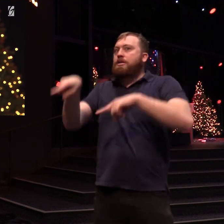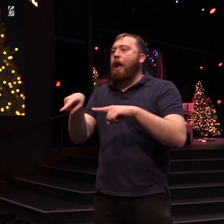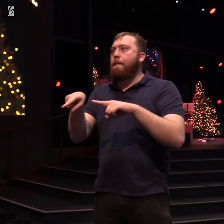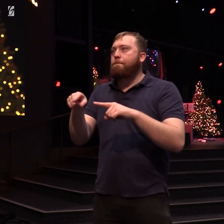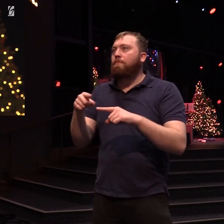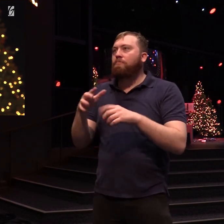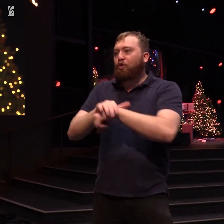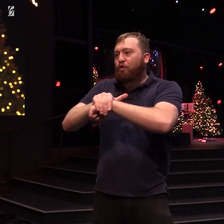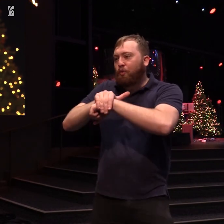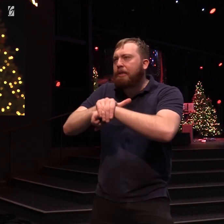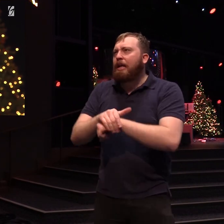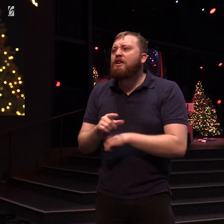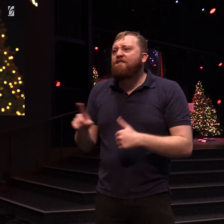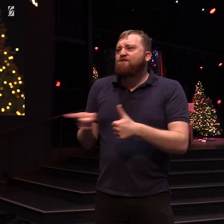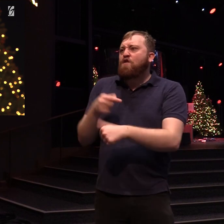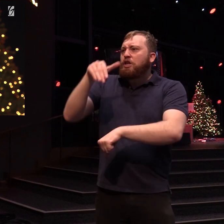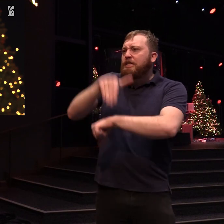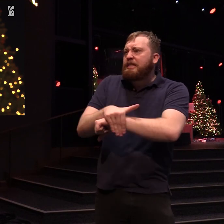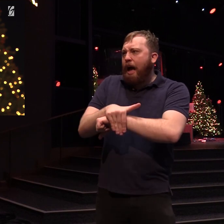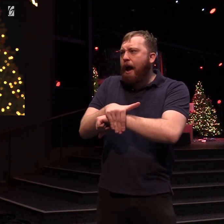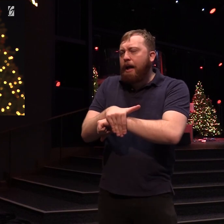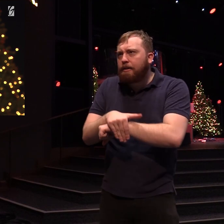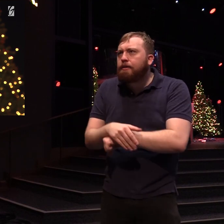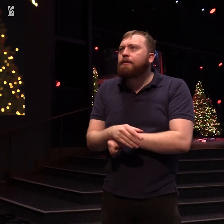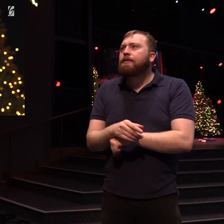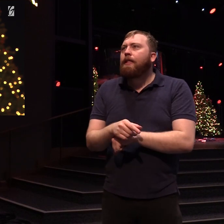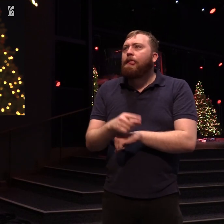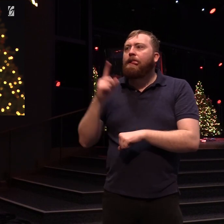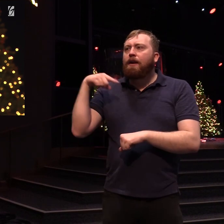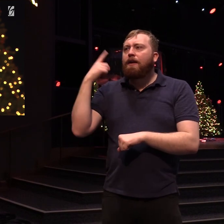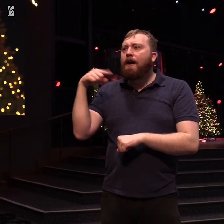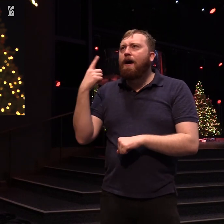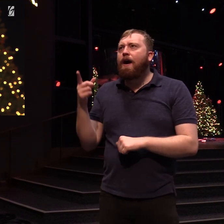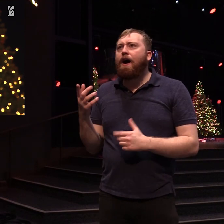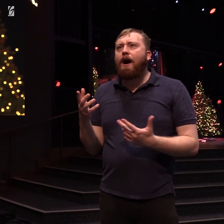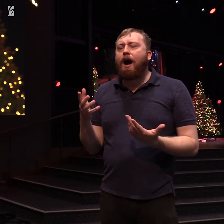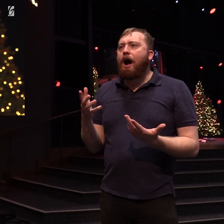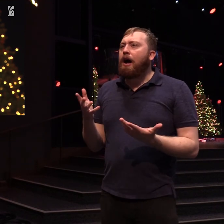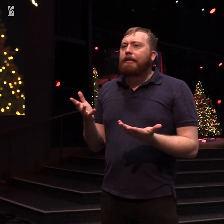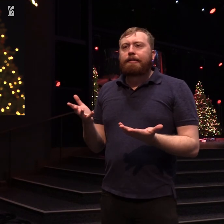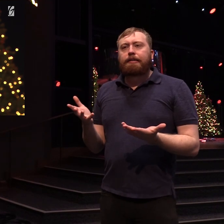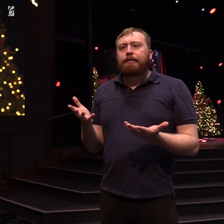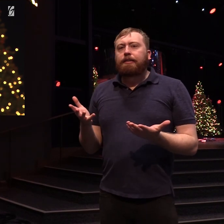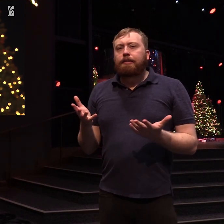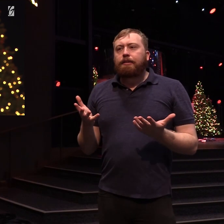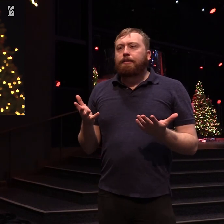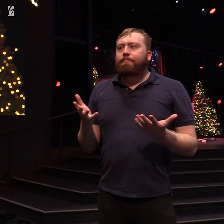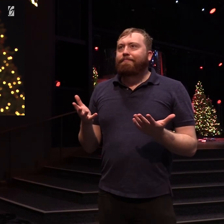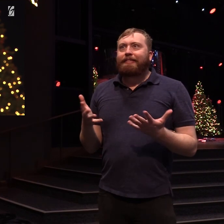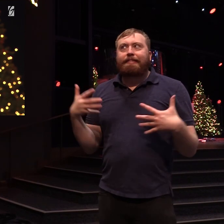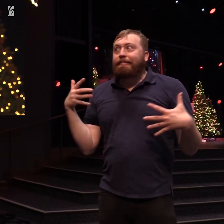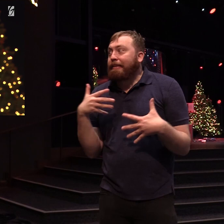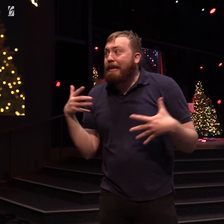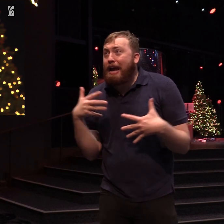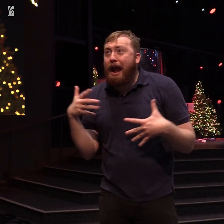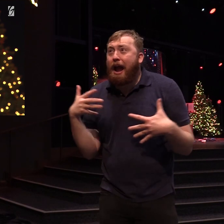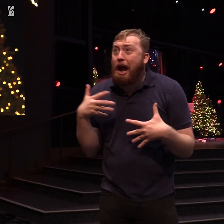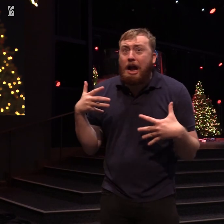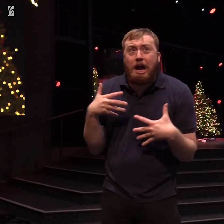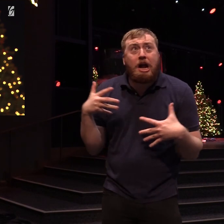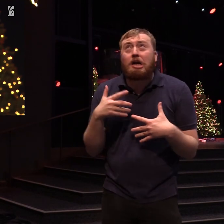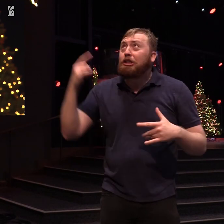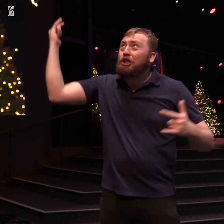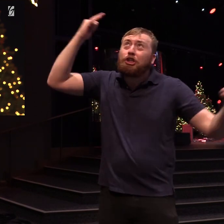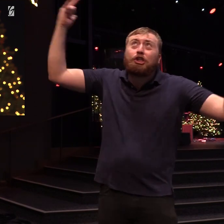first night in a hotel in London. He covered his head with a pillow, and he later said he cried out for God